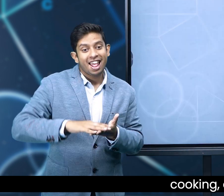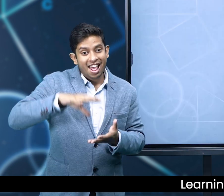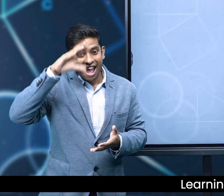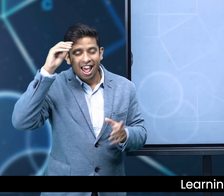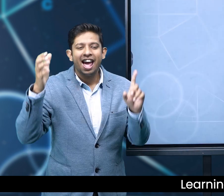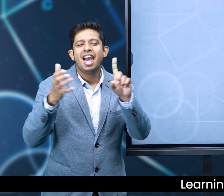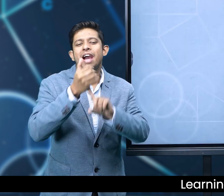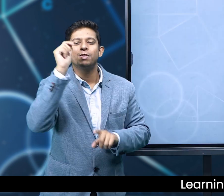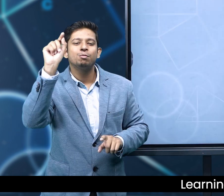Learning outcomes.